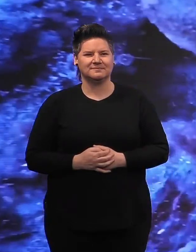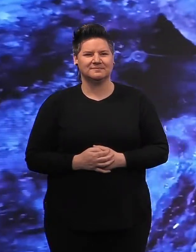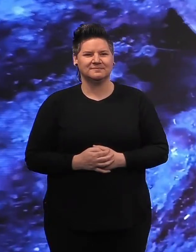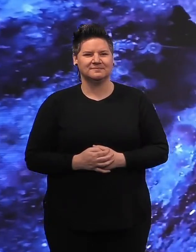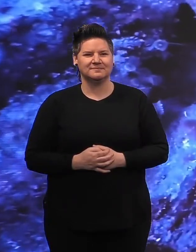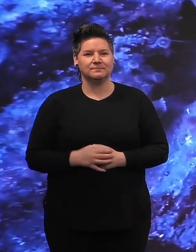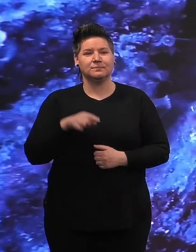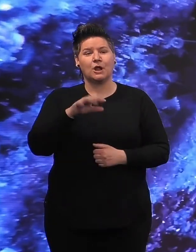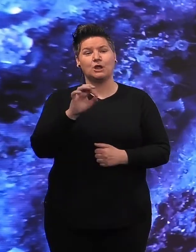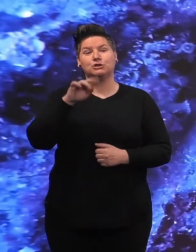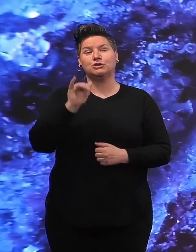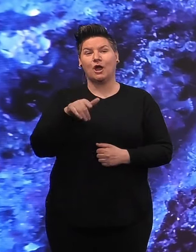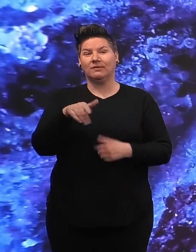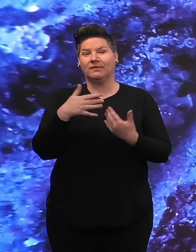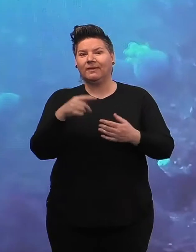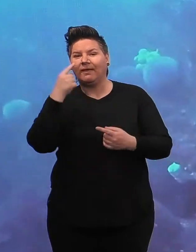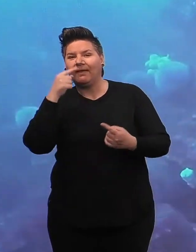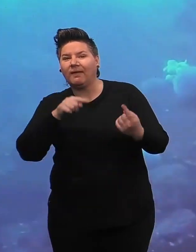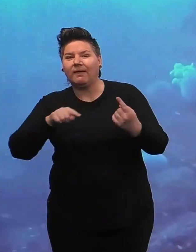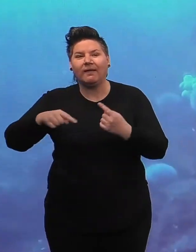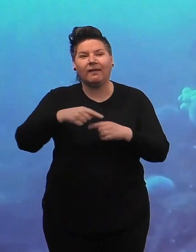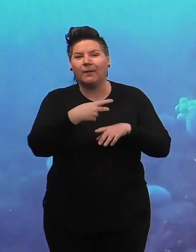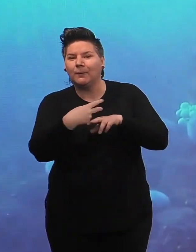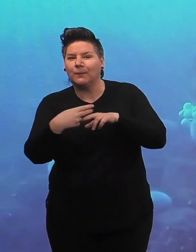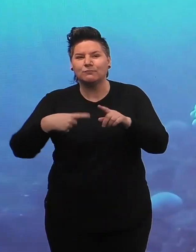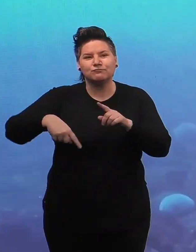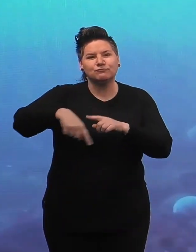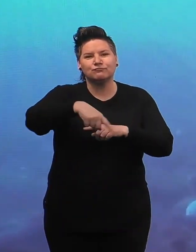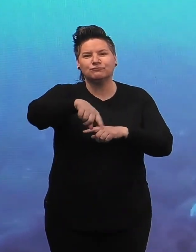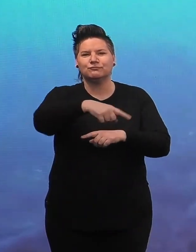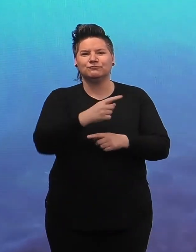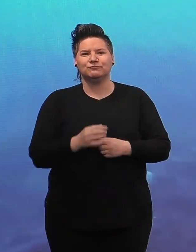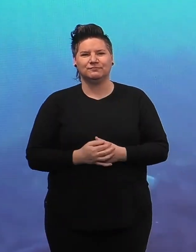And Jerry's come round so you've got a better angle of his head there.